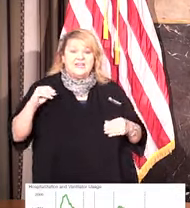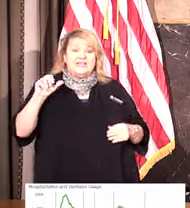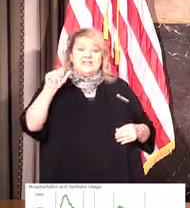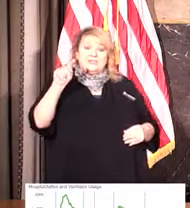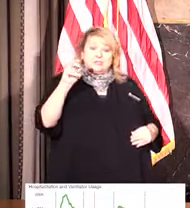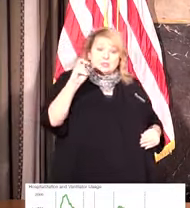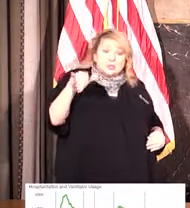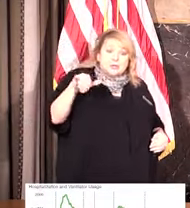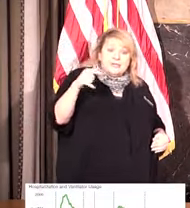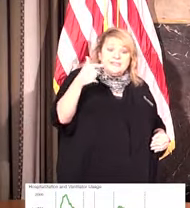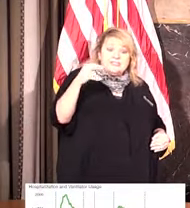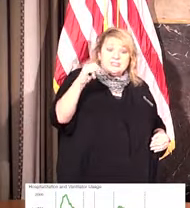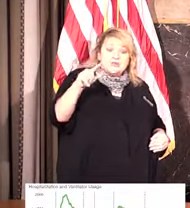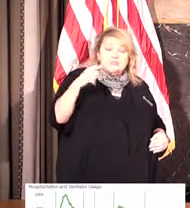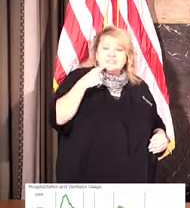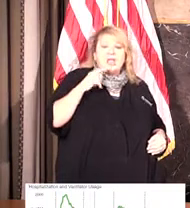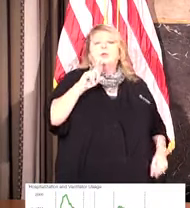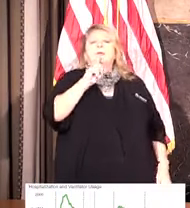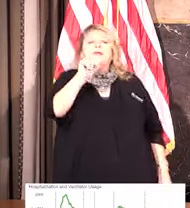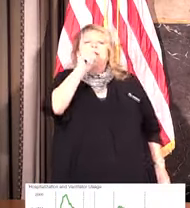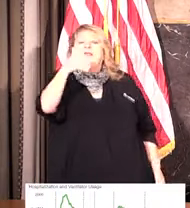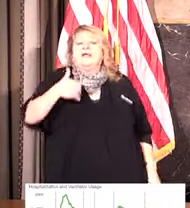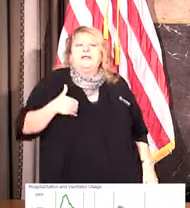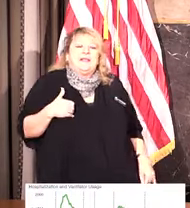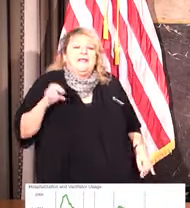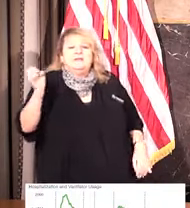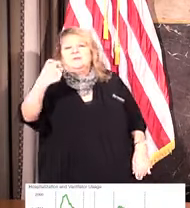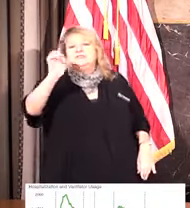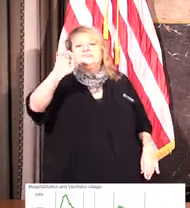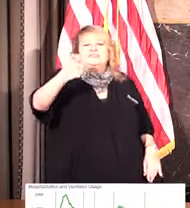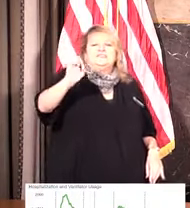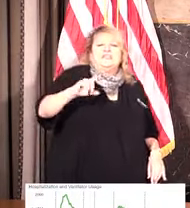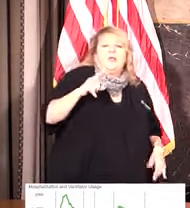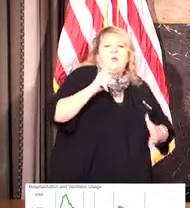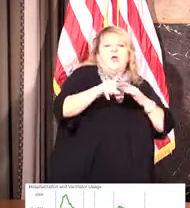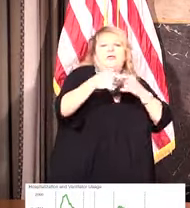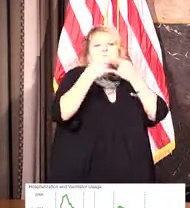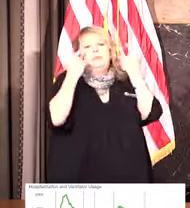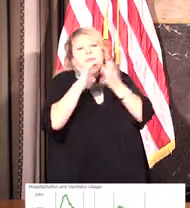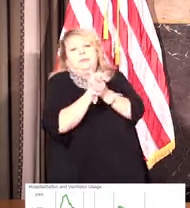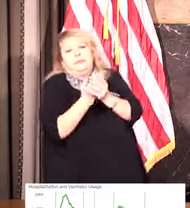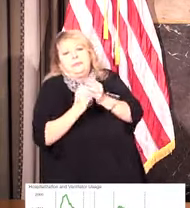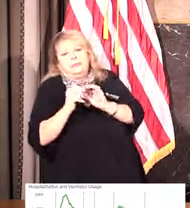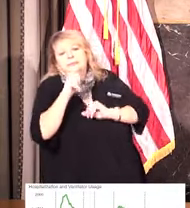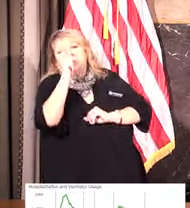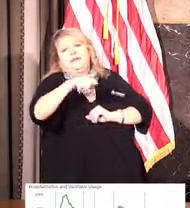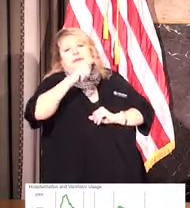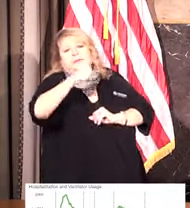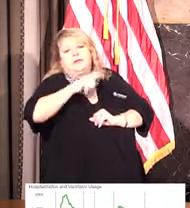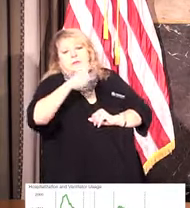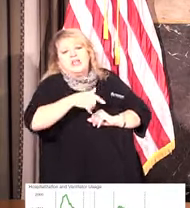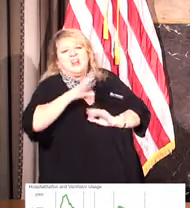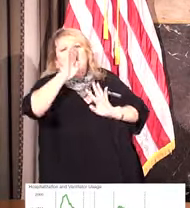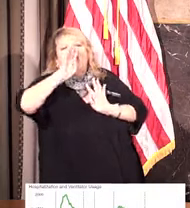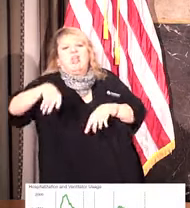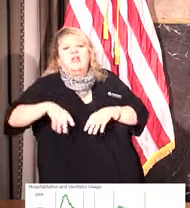less, that we didn't even have a public health emergency and the restrictions and mitigation measures were no longer in force and they were encouraged to disregard